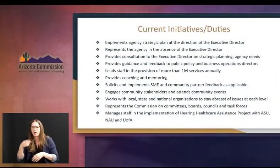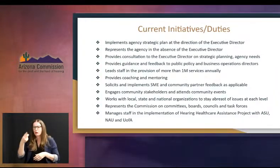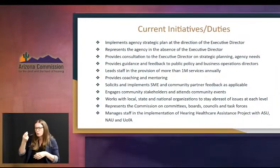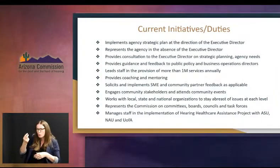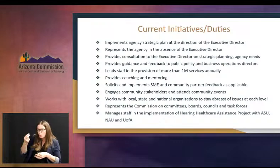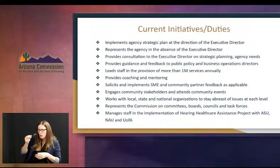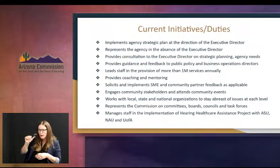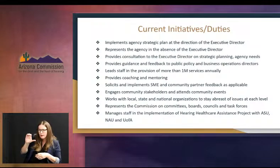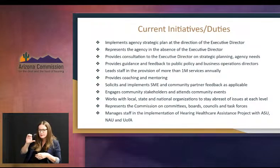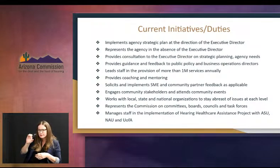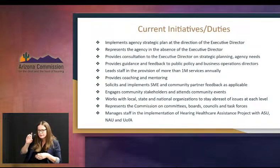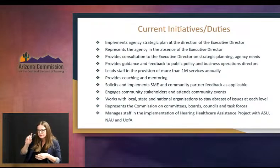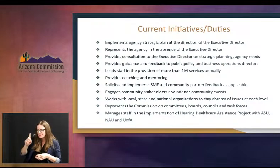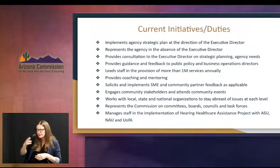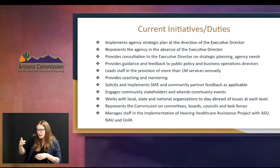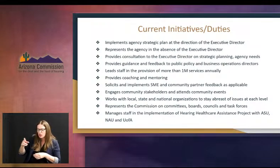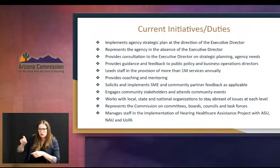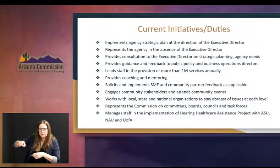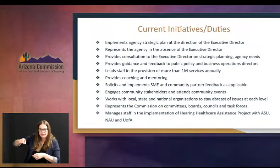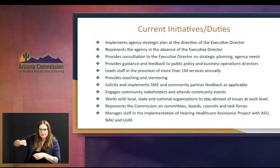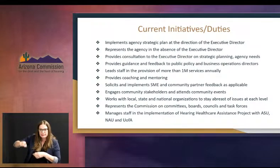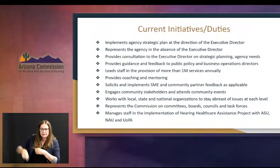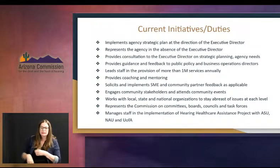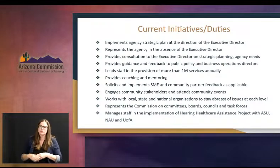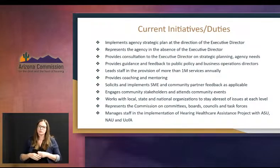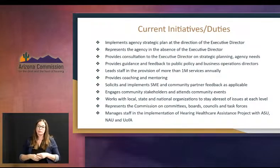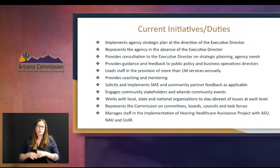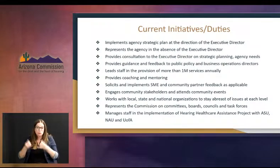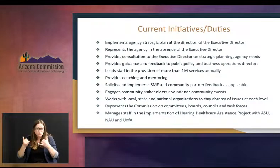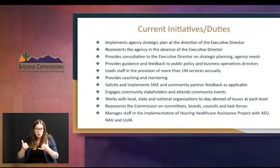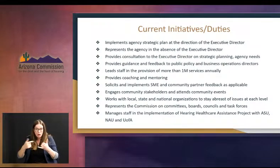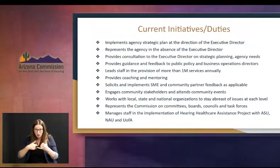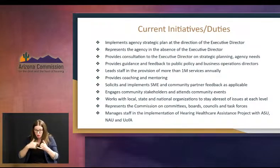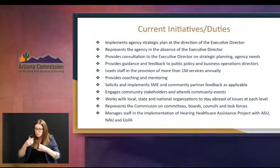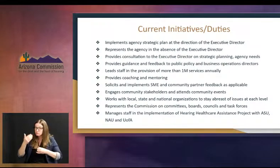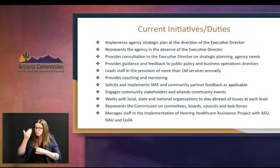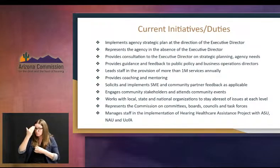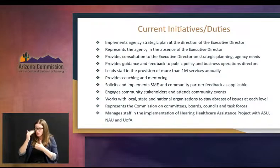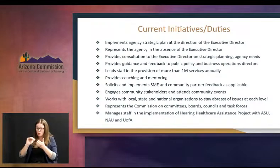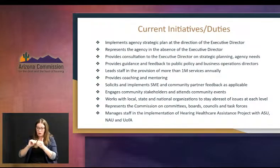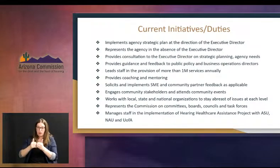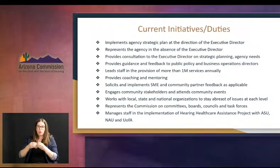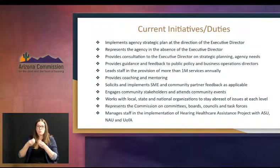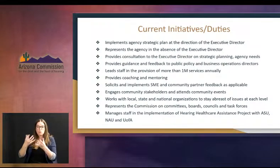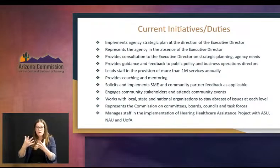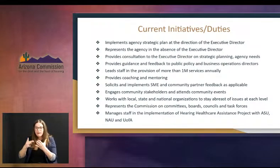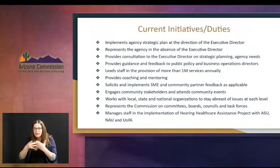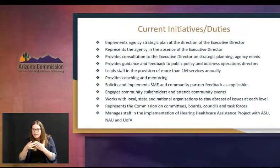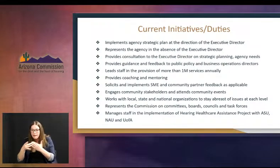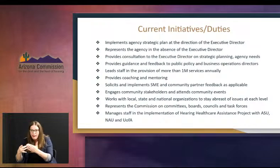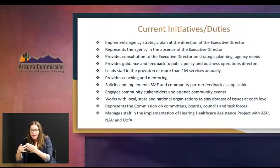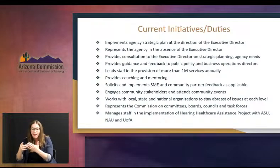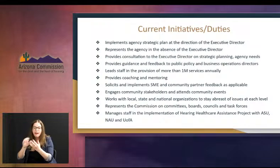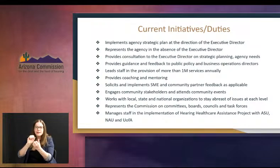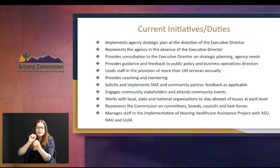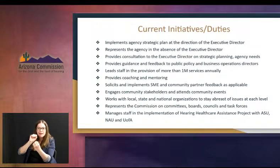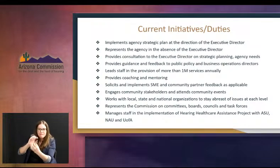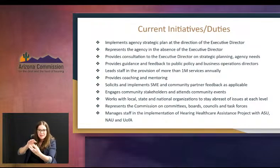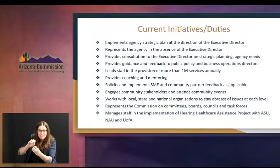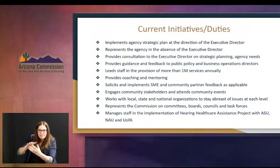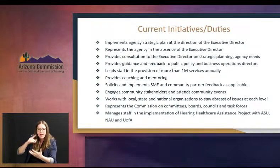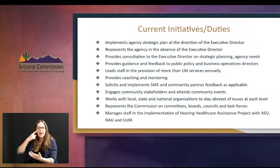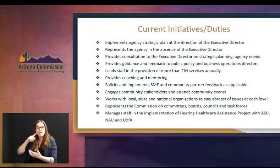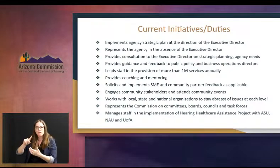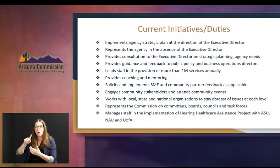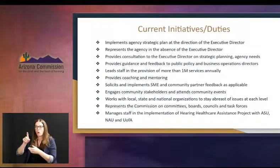I currently provide guidance and feedback to both the directors of business operation